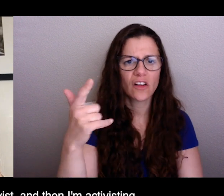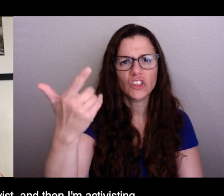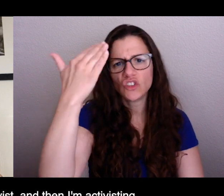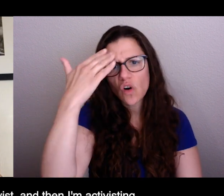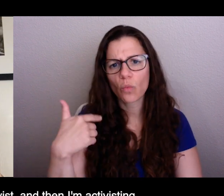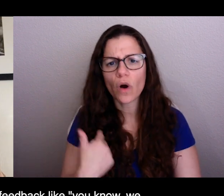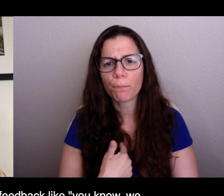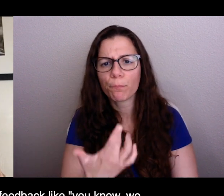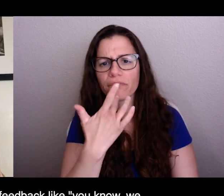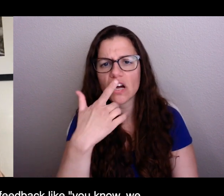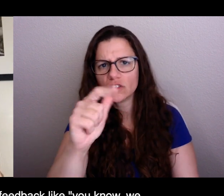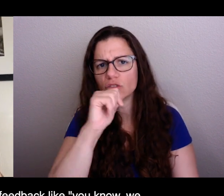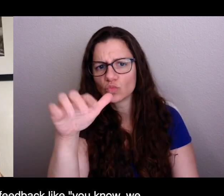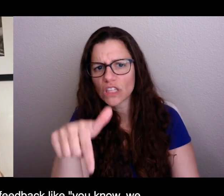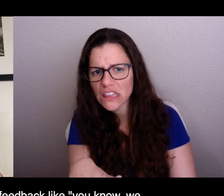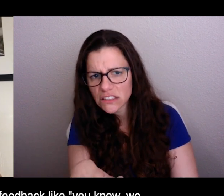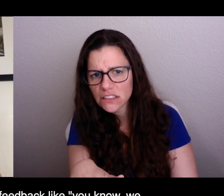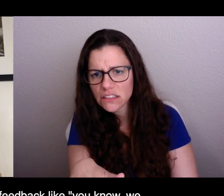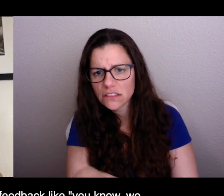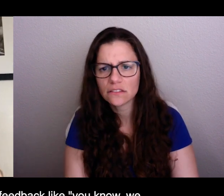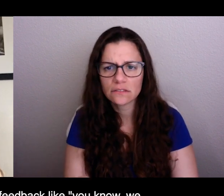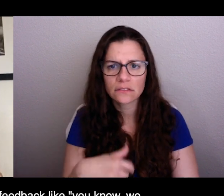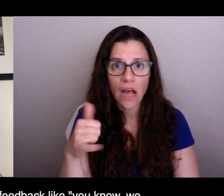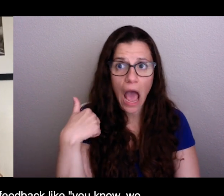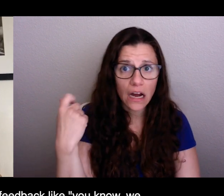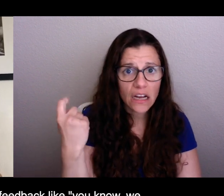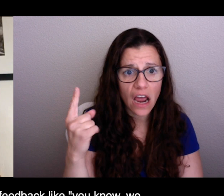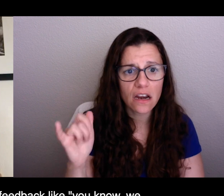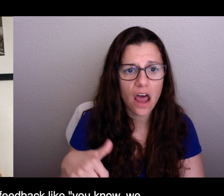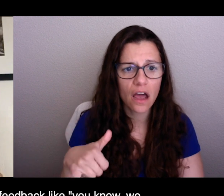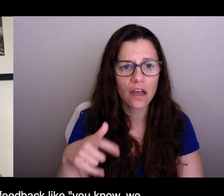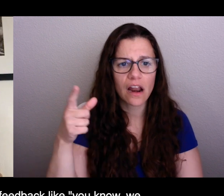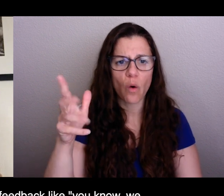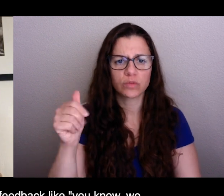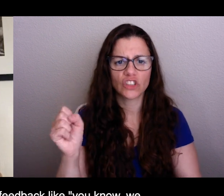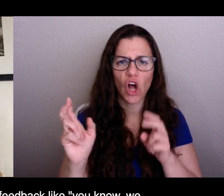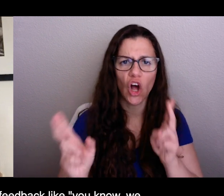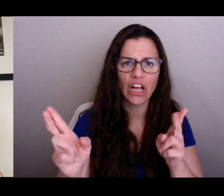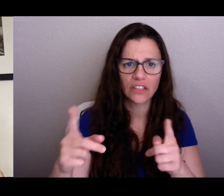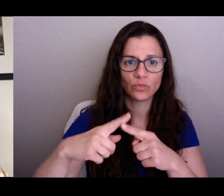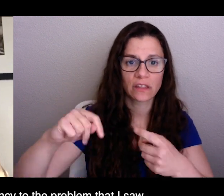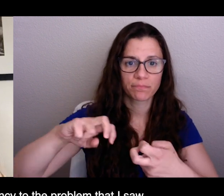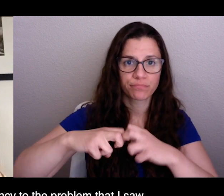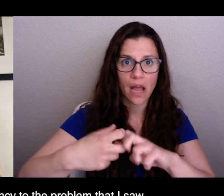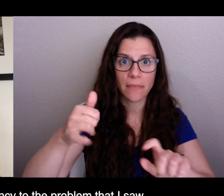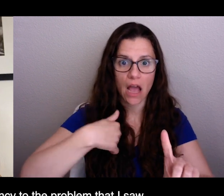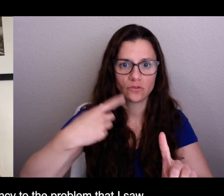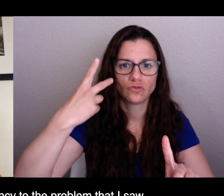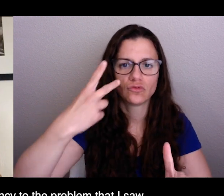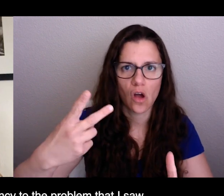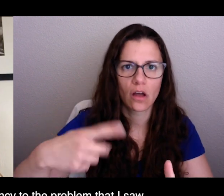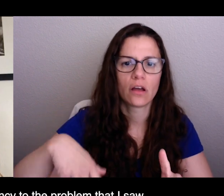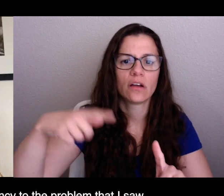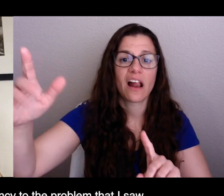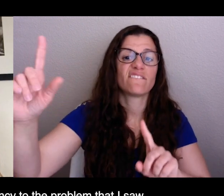And I understand that, I could definitely gotten the feedback like, we'd prefer that you not do this. Like, I get that. But there was an